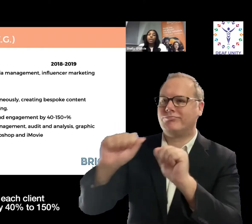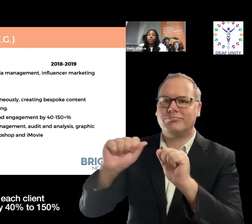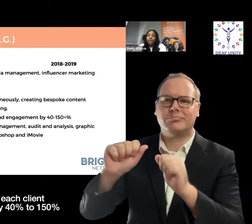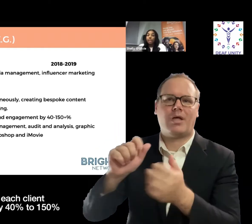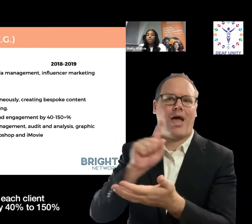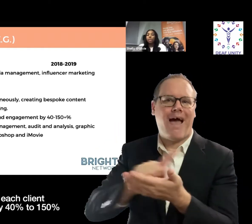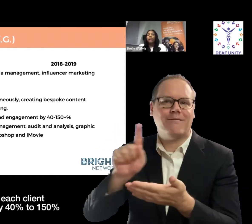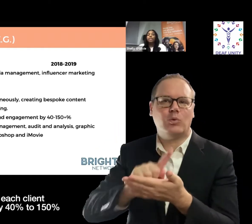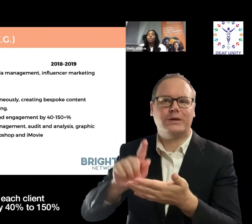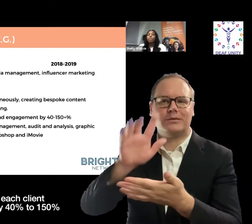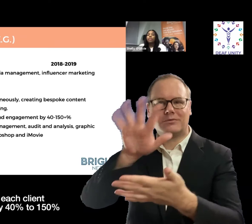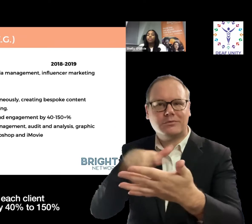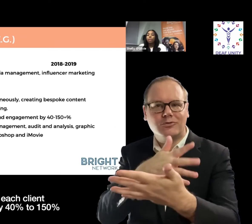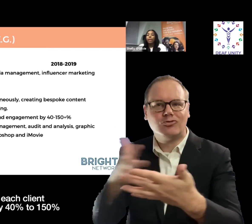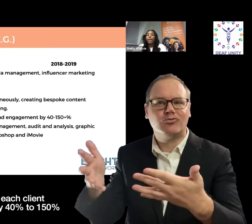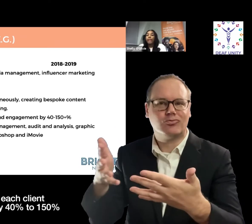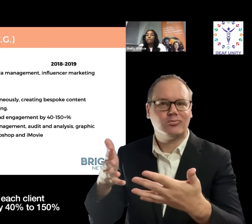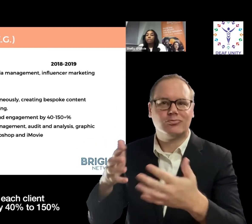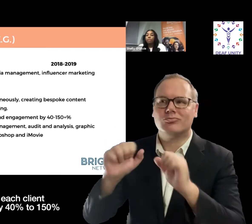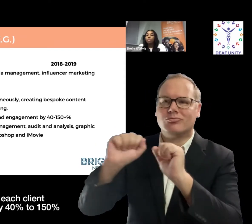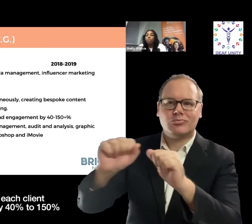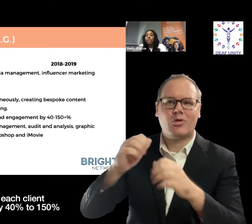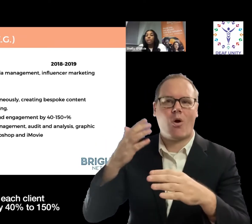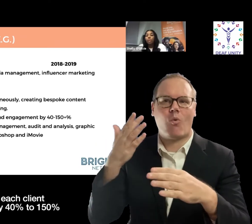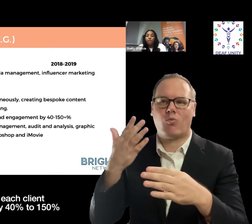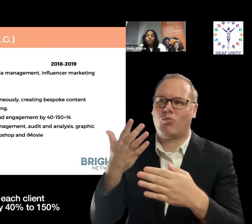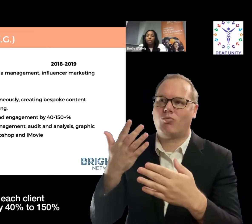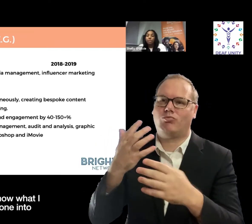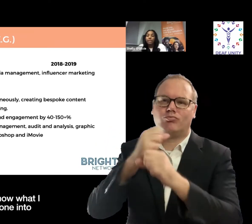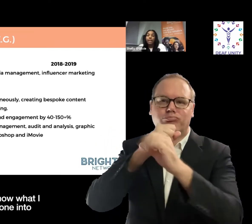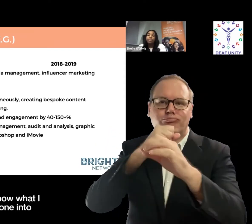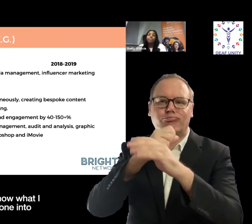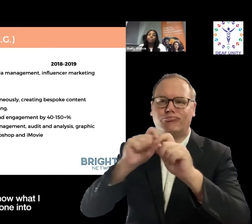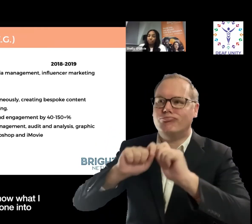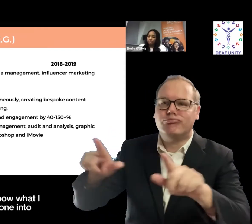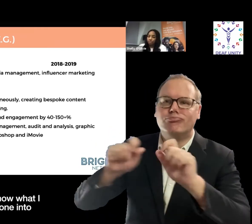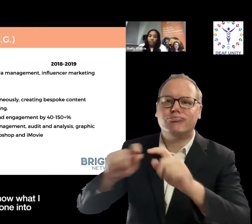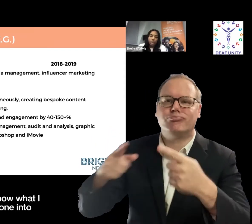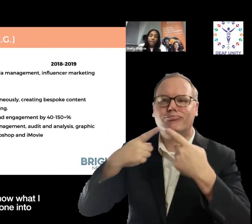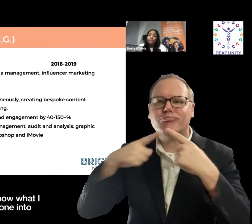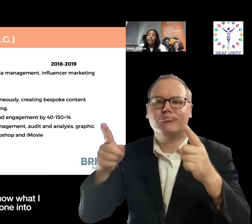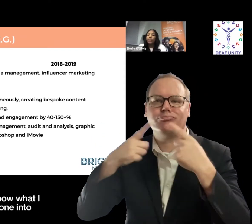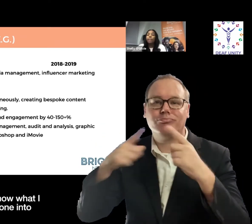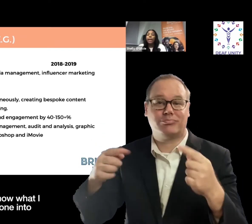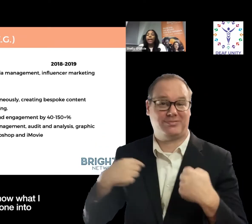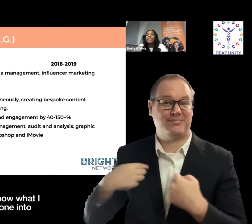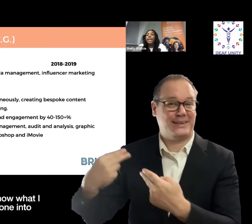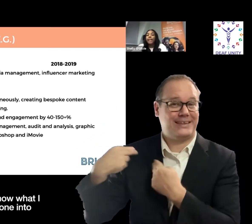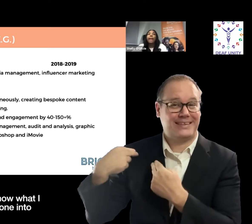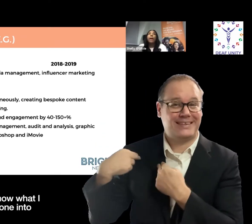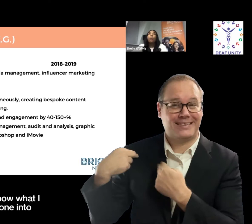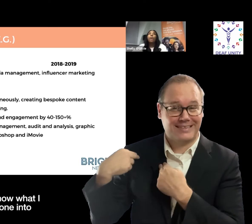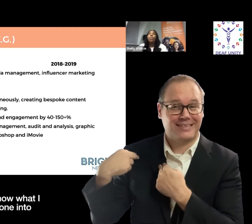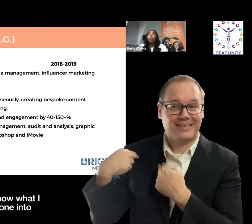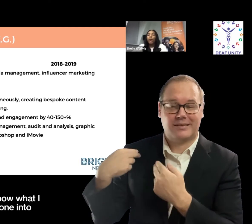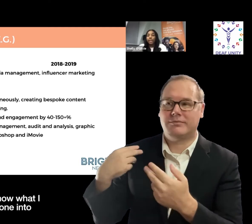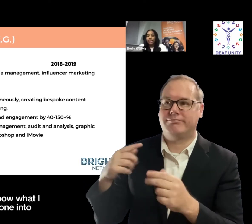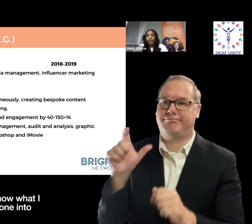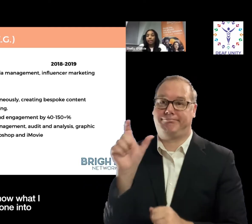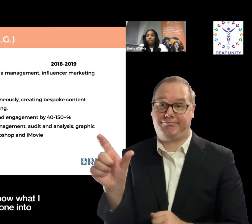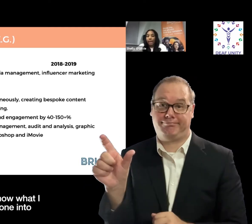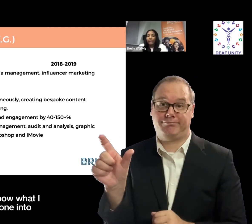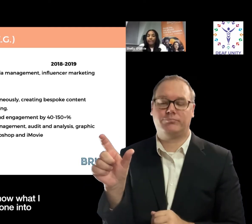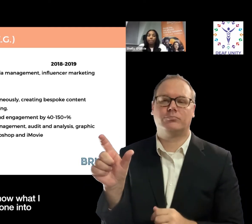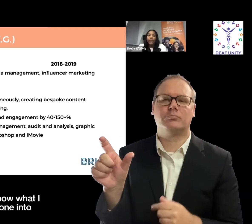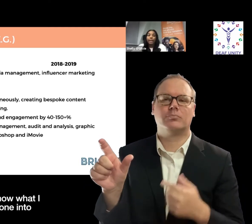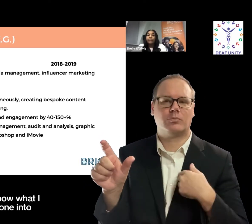I increased each client's social media following and engagement by 40 to 150%. So now I'm telling them exactly how what I did